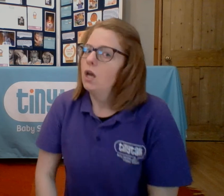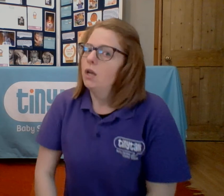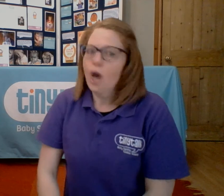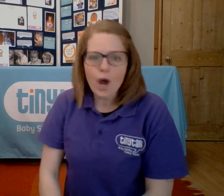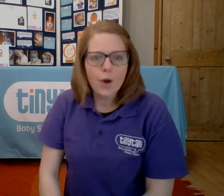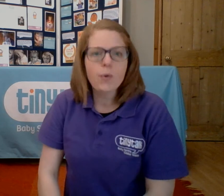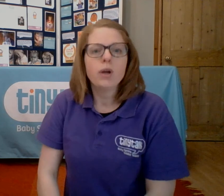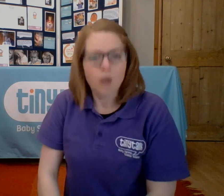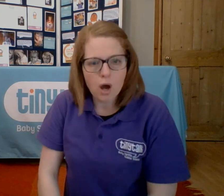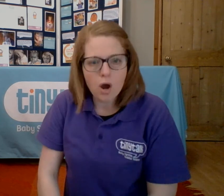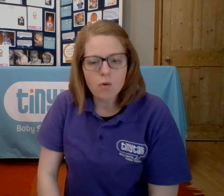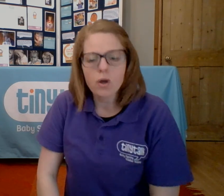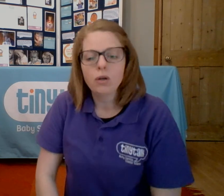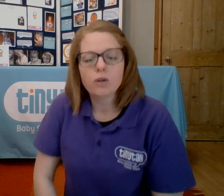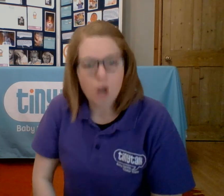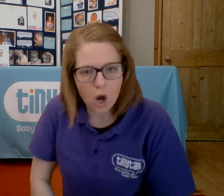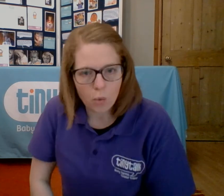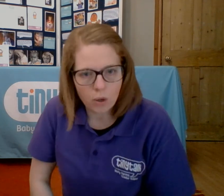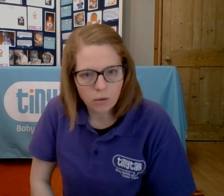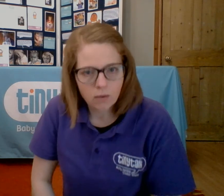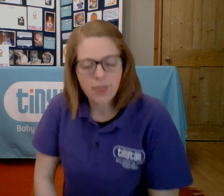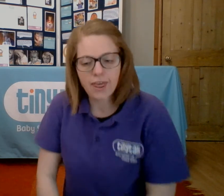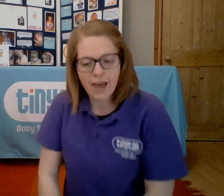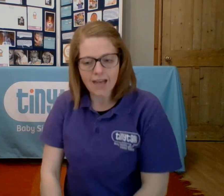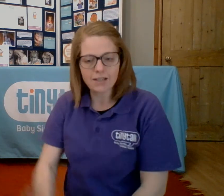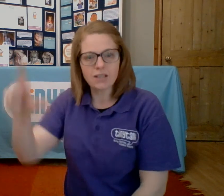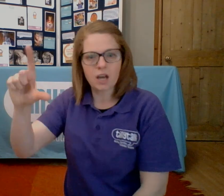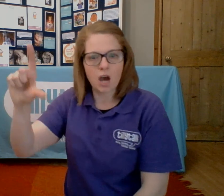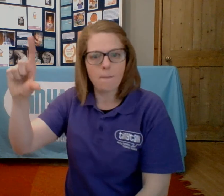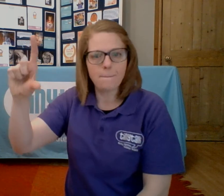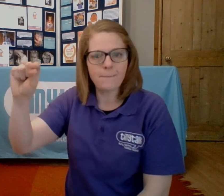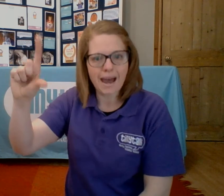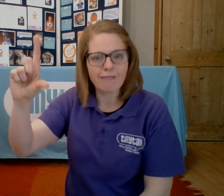No, no, no. That's a parrot.